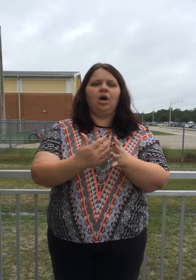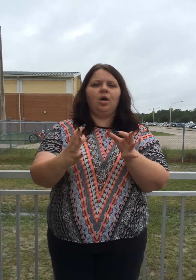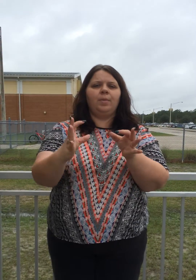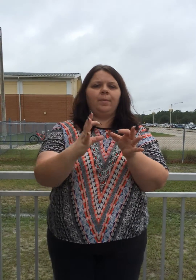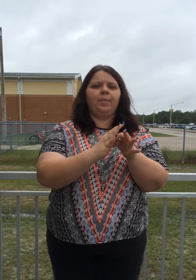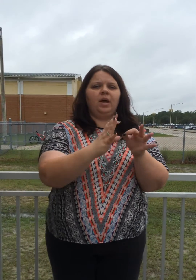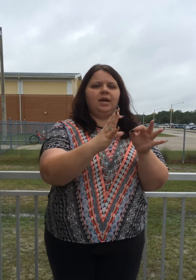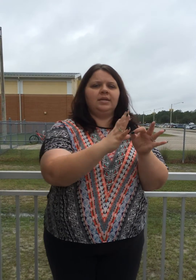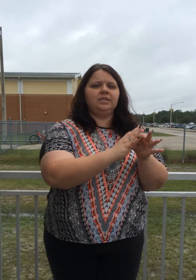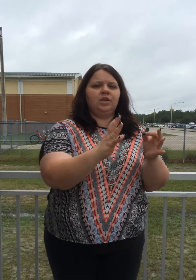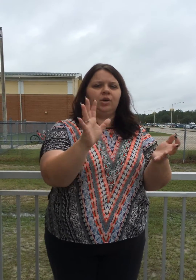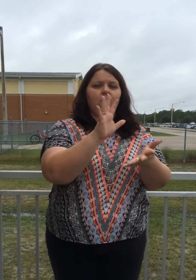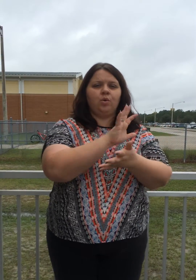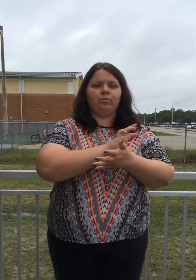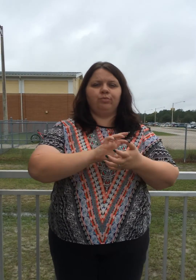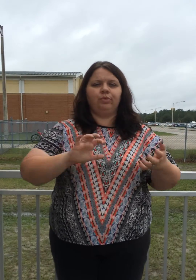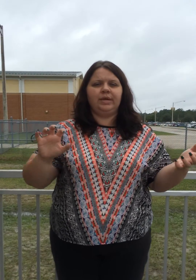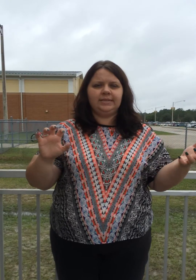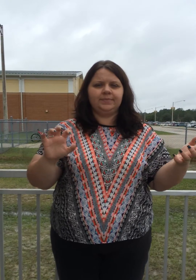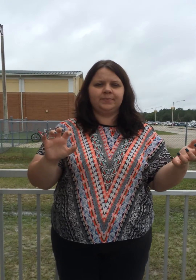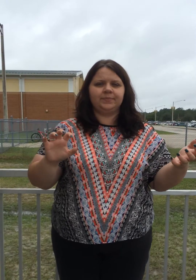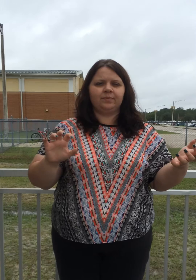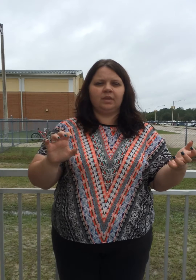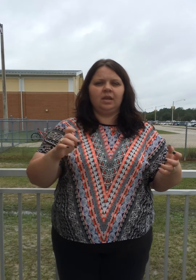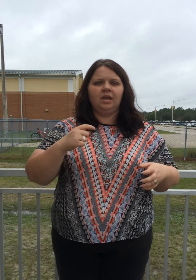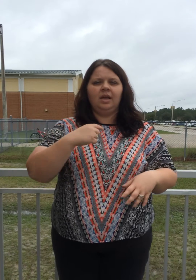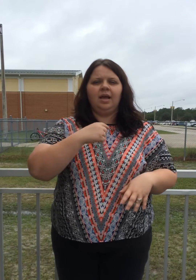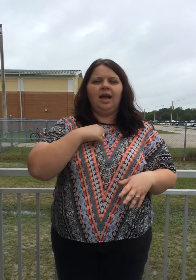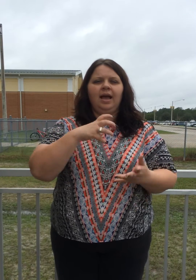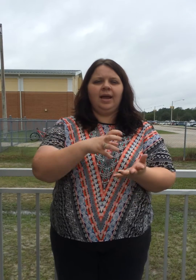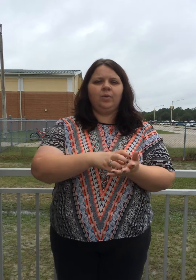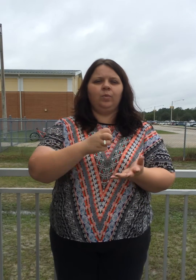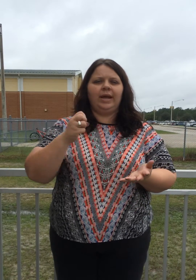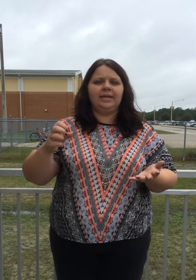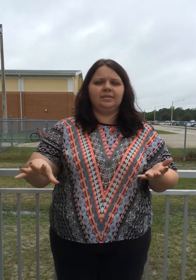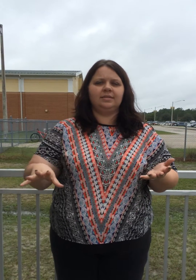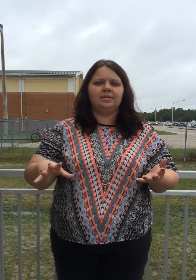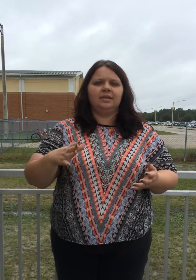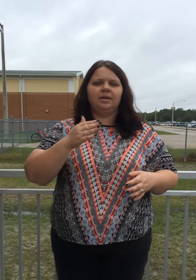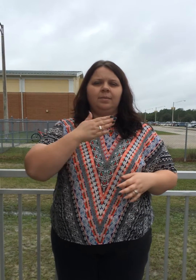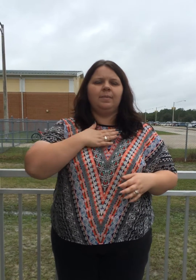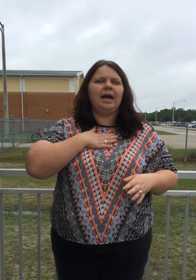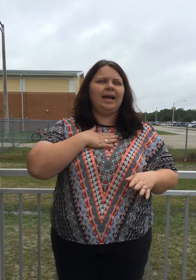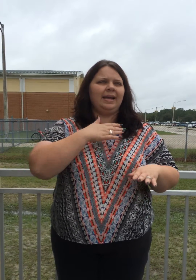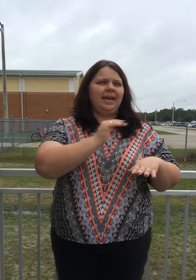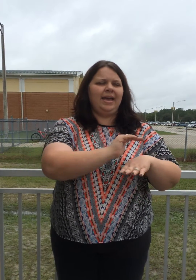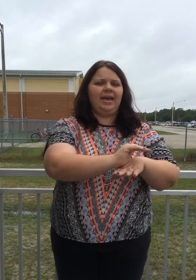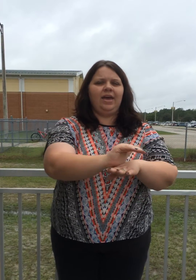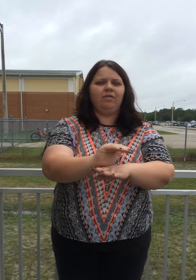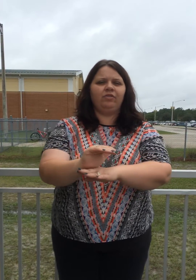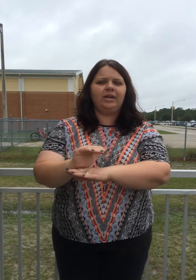all bond ruin, I waste my every